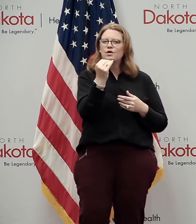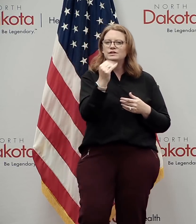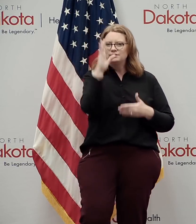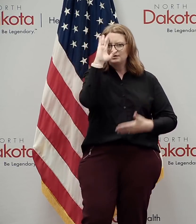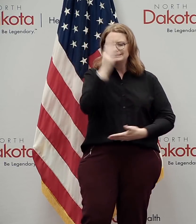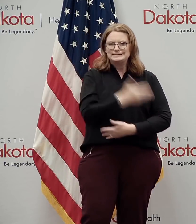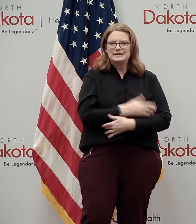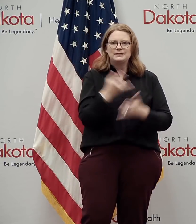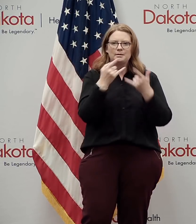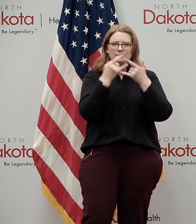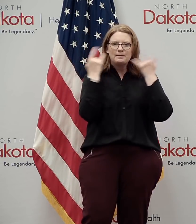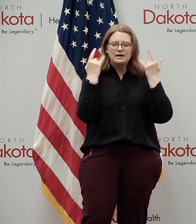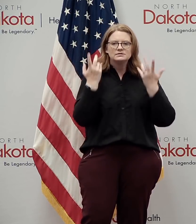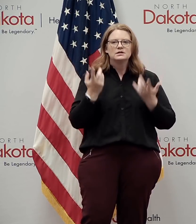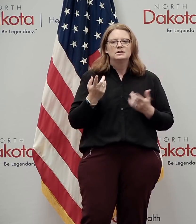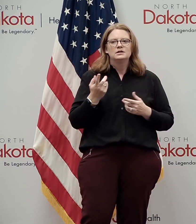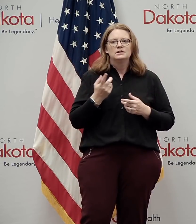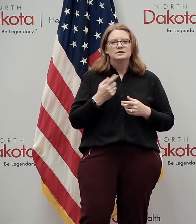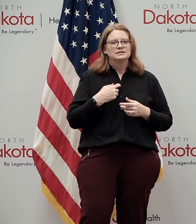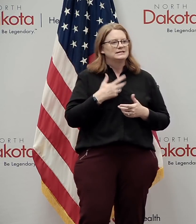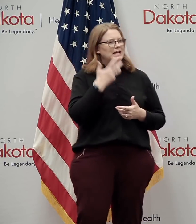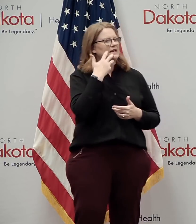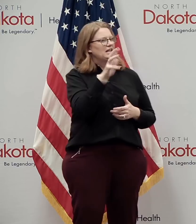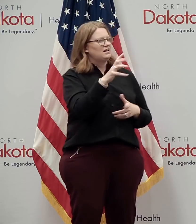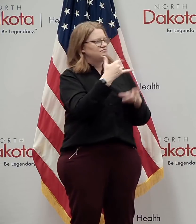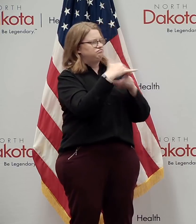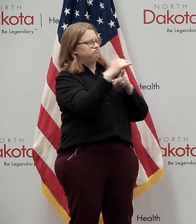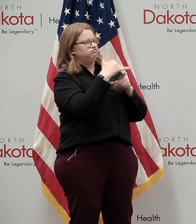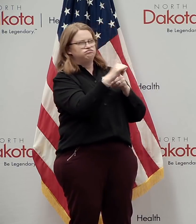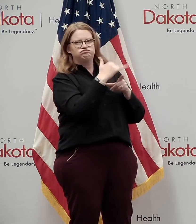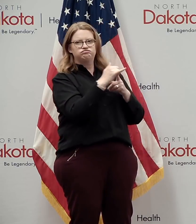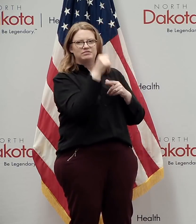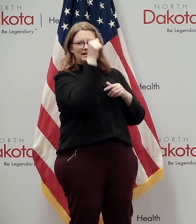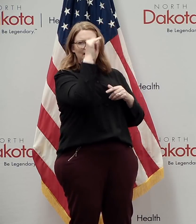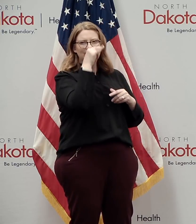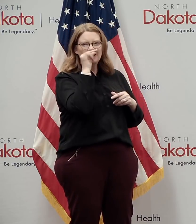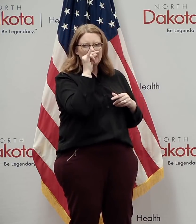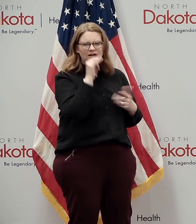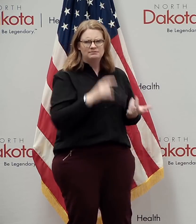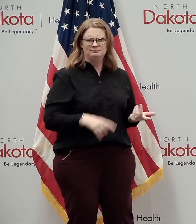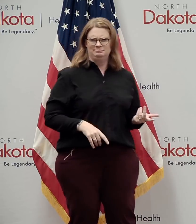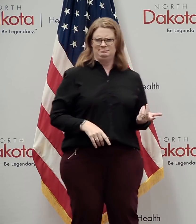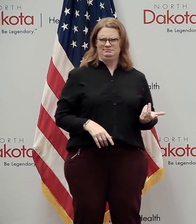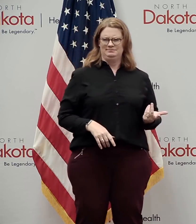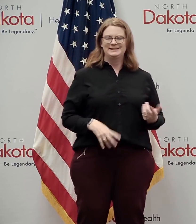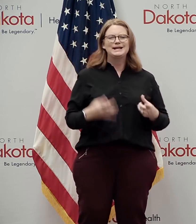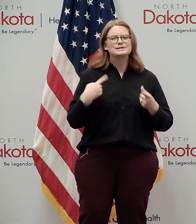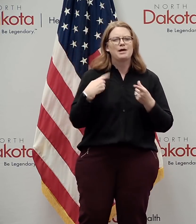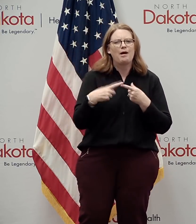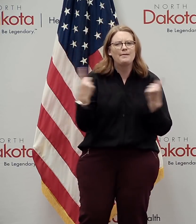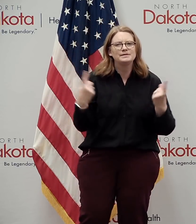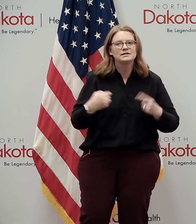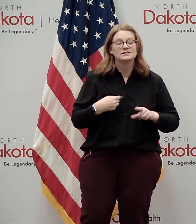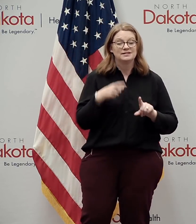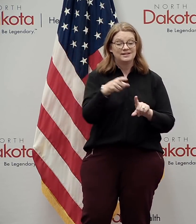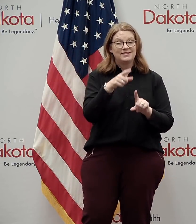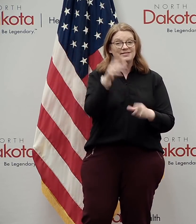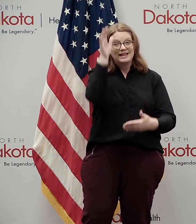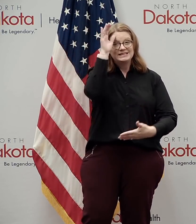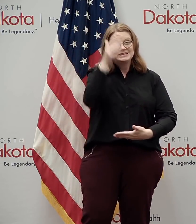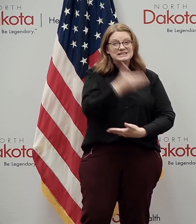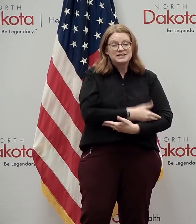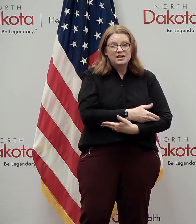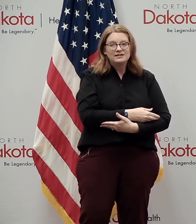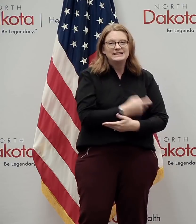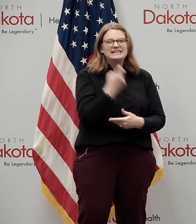him, apparently is reported by this letter to the editor, yelled obscenities at him. That's the opposite of saying thank you. Guess what the son had just done? The son had